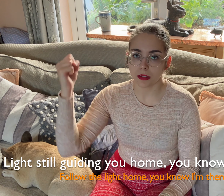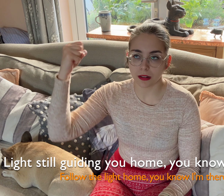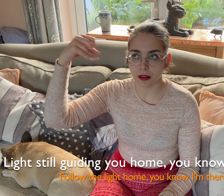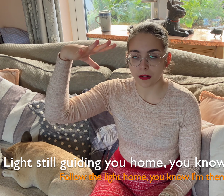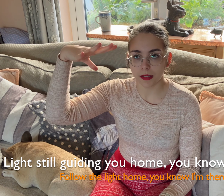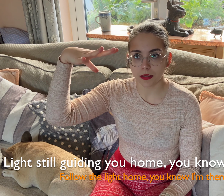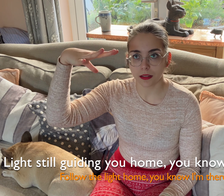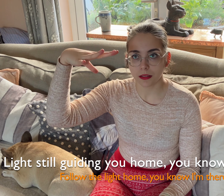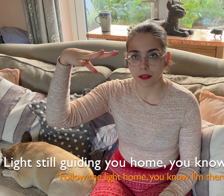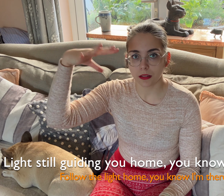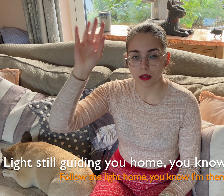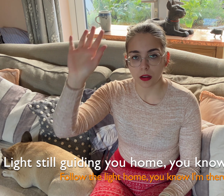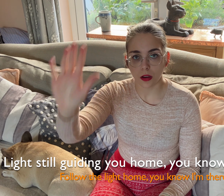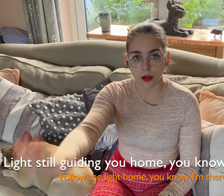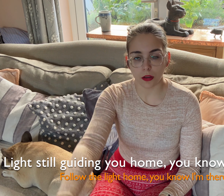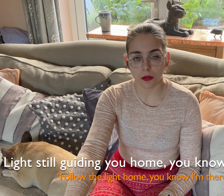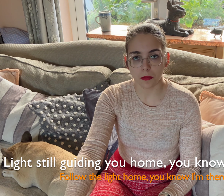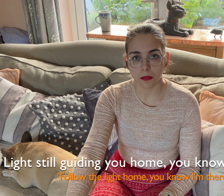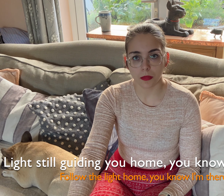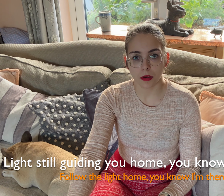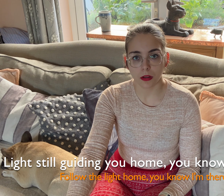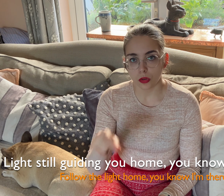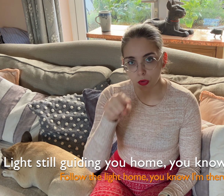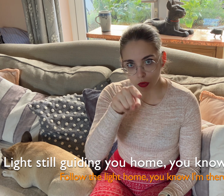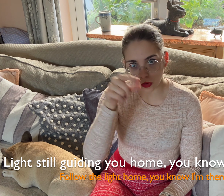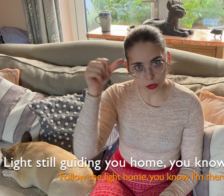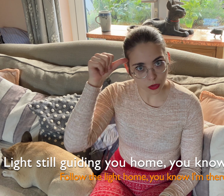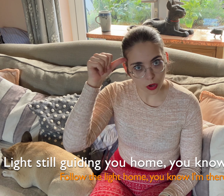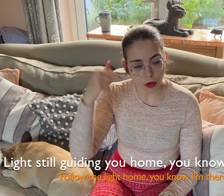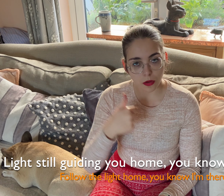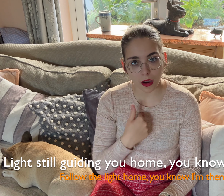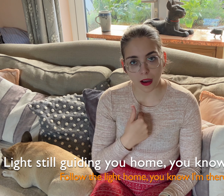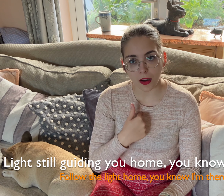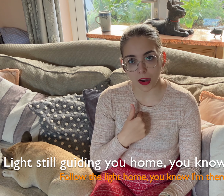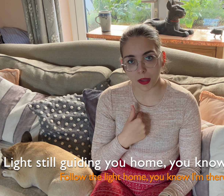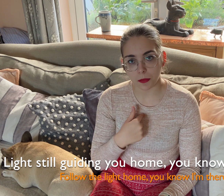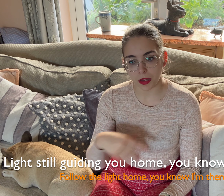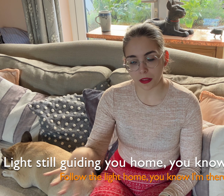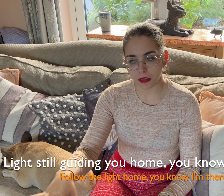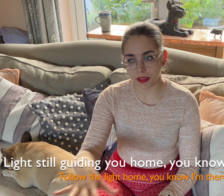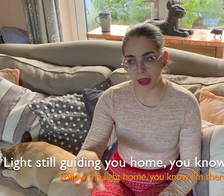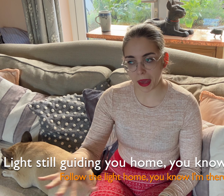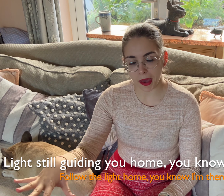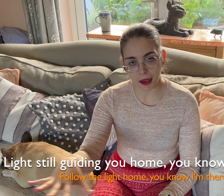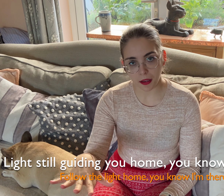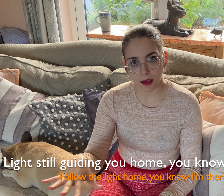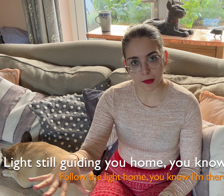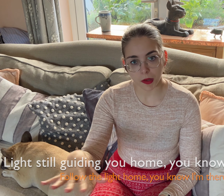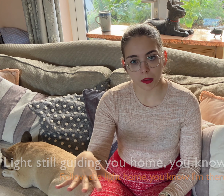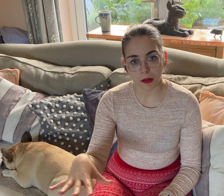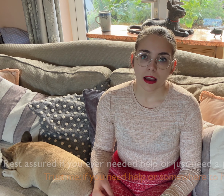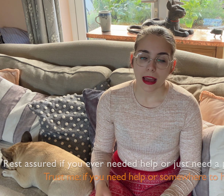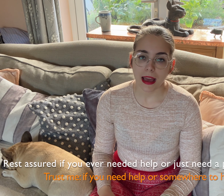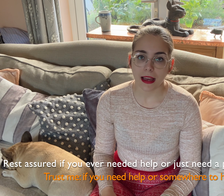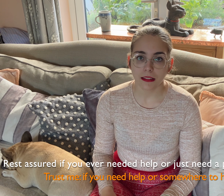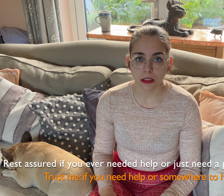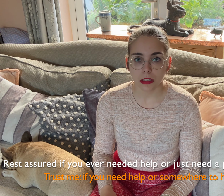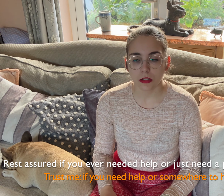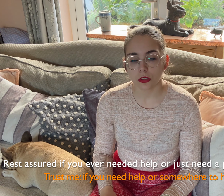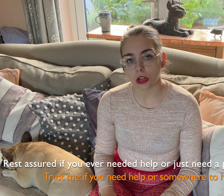light home. You know I'm there. And trust